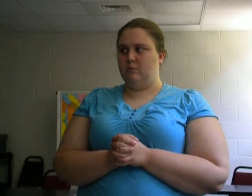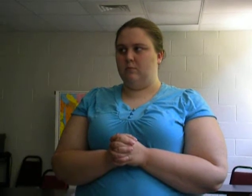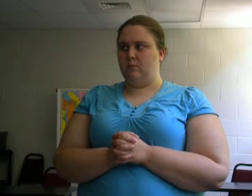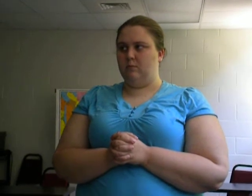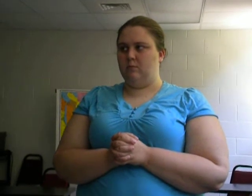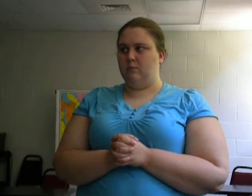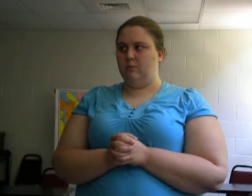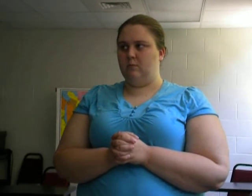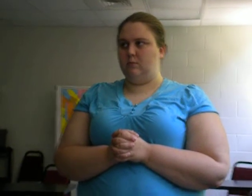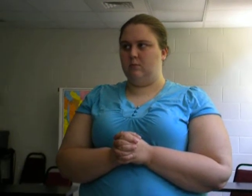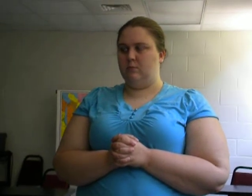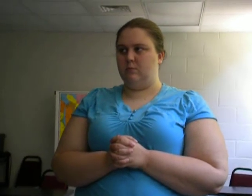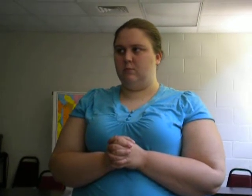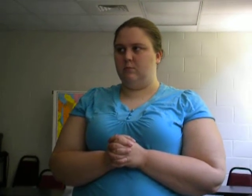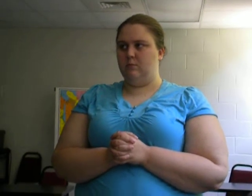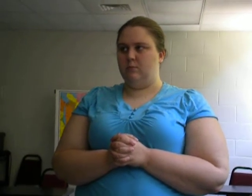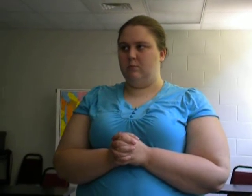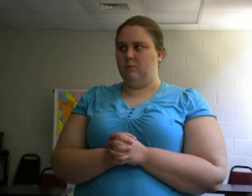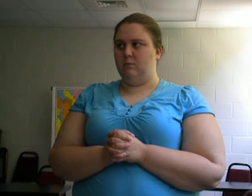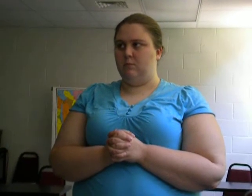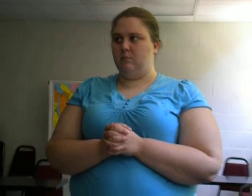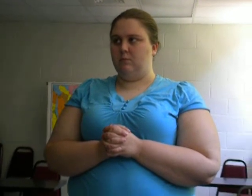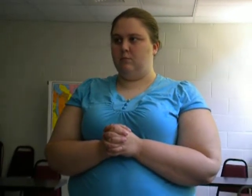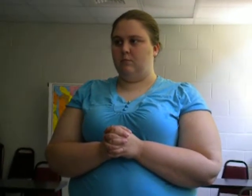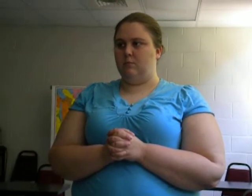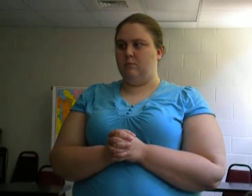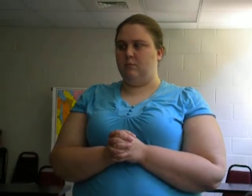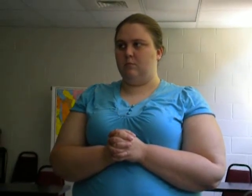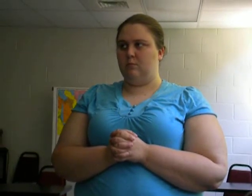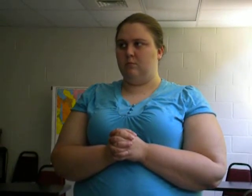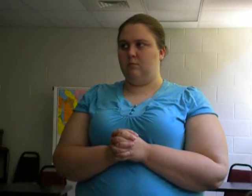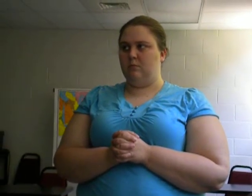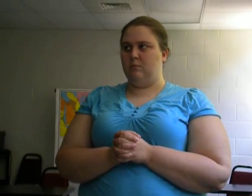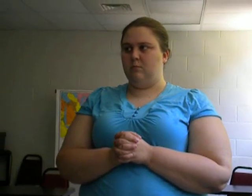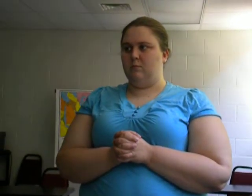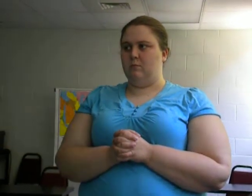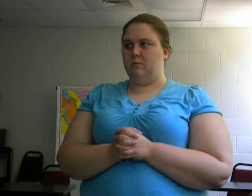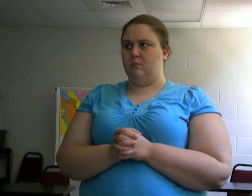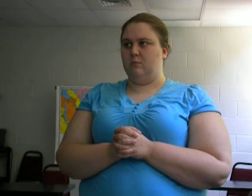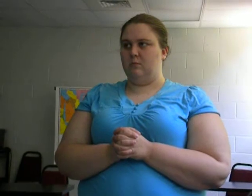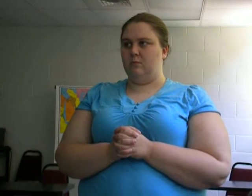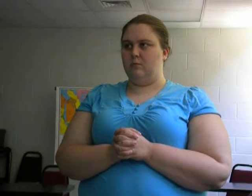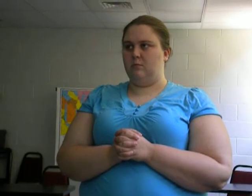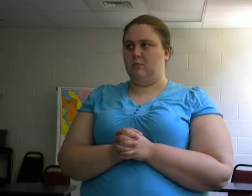solving. So it helps develop their visualization skills and their predictive ability.